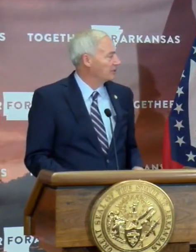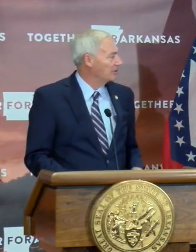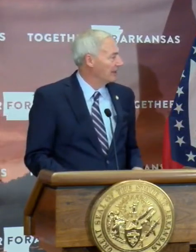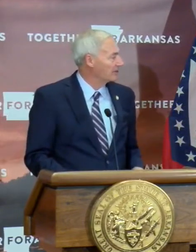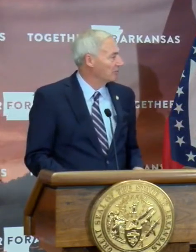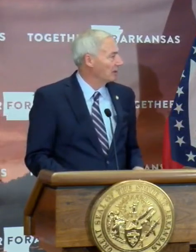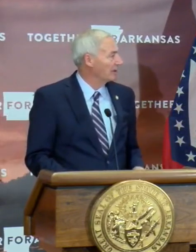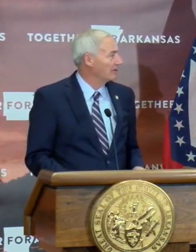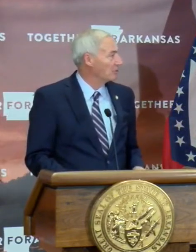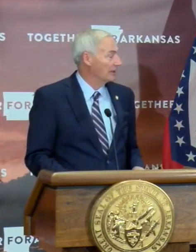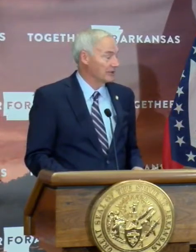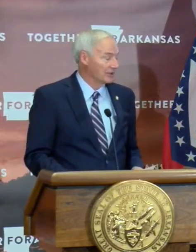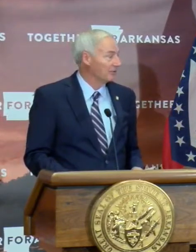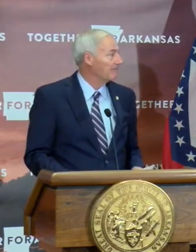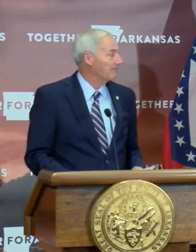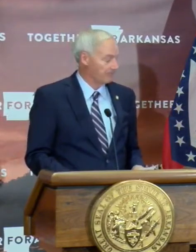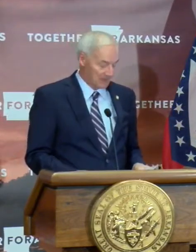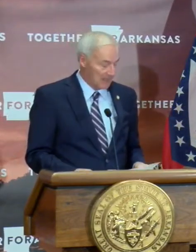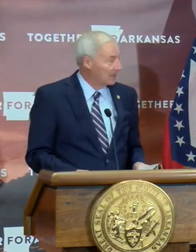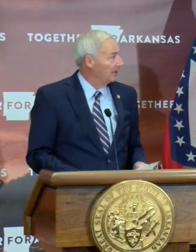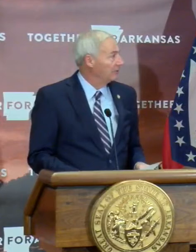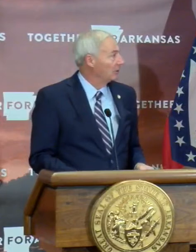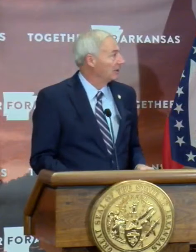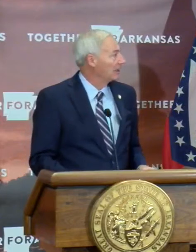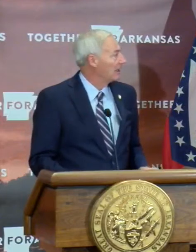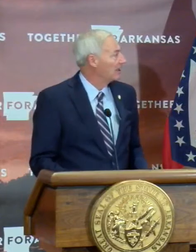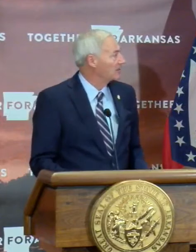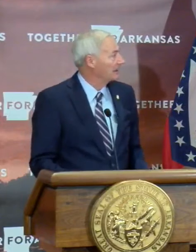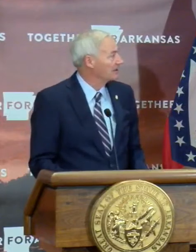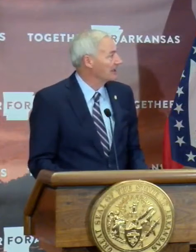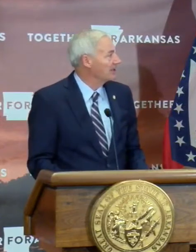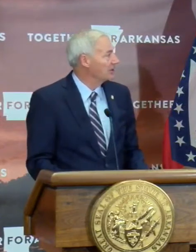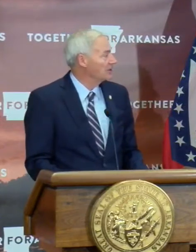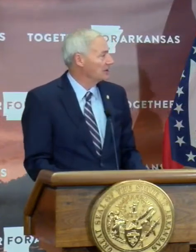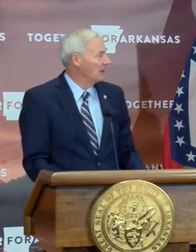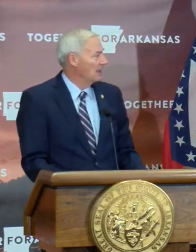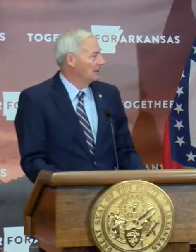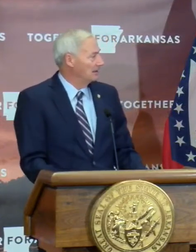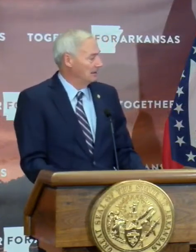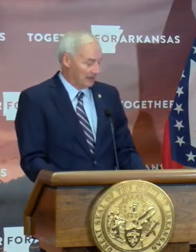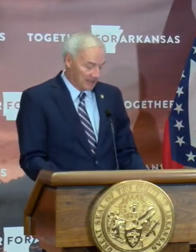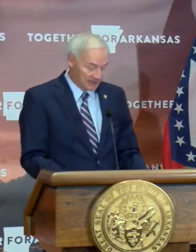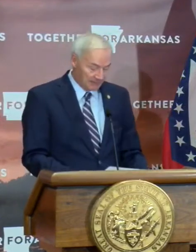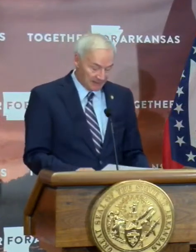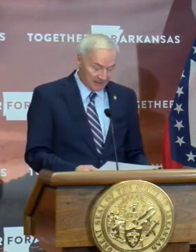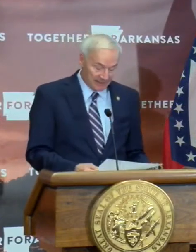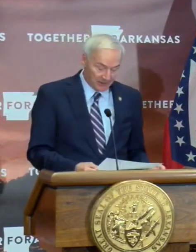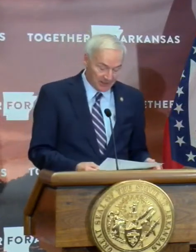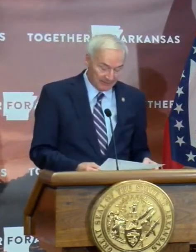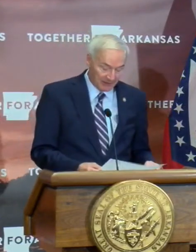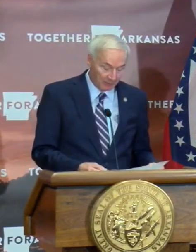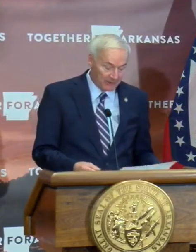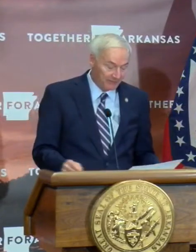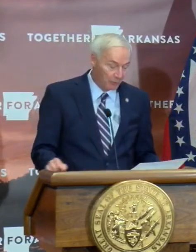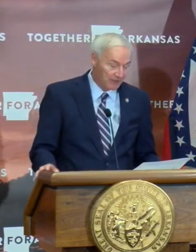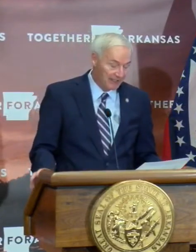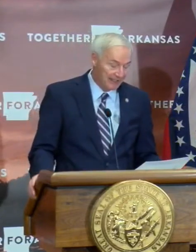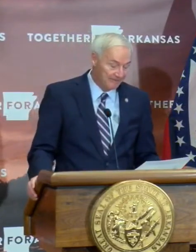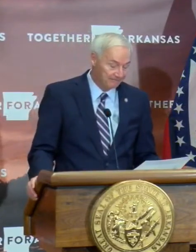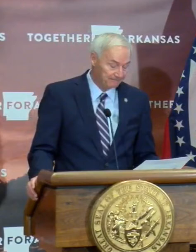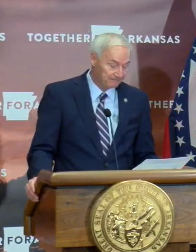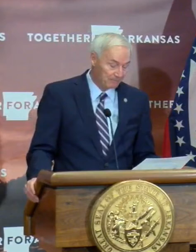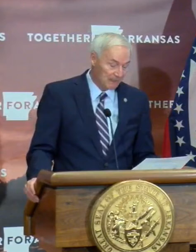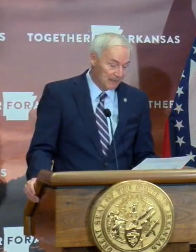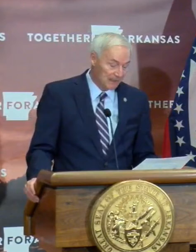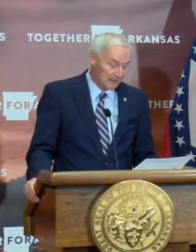we're at 2,122. If you look at our hospitalizations have increased